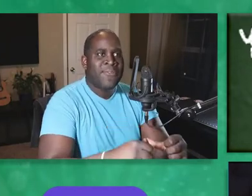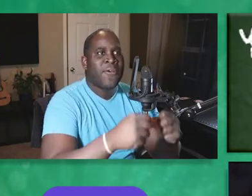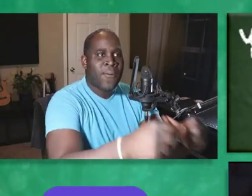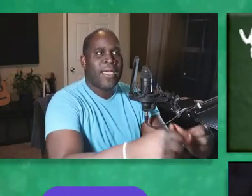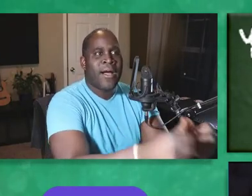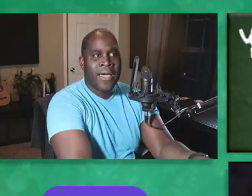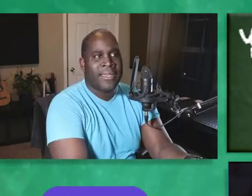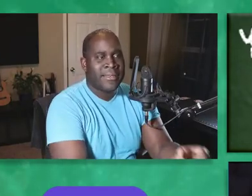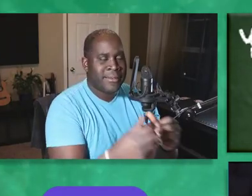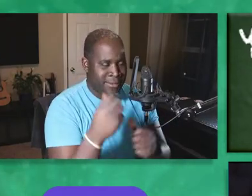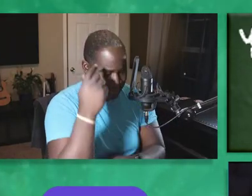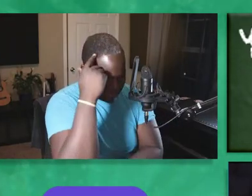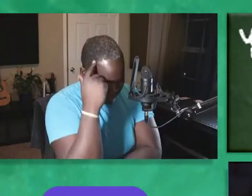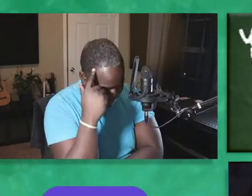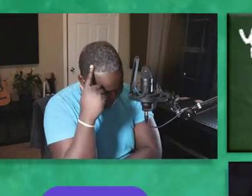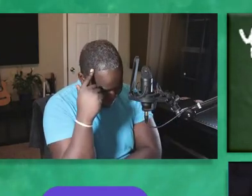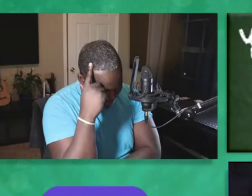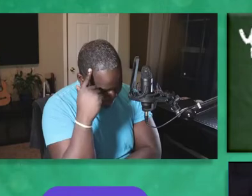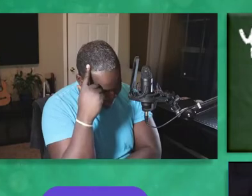Keeps going on.